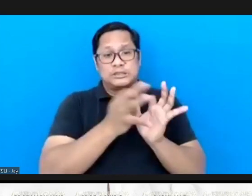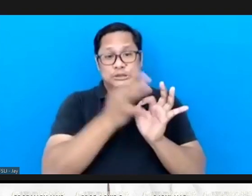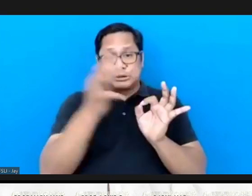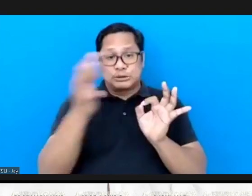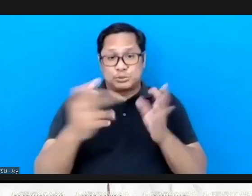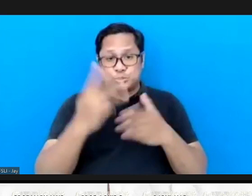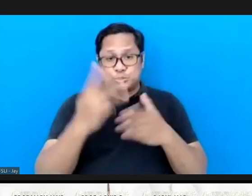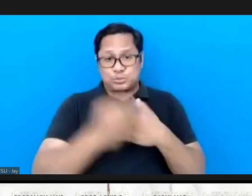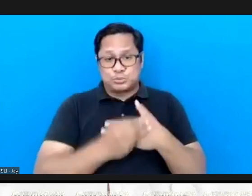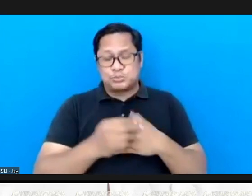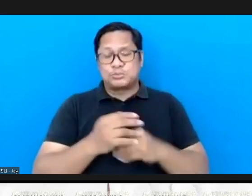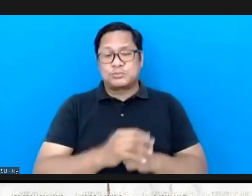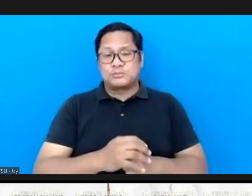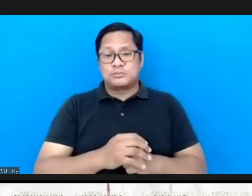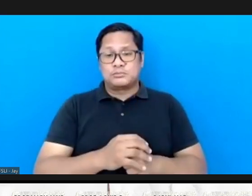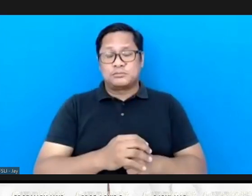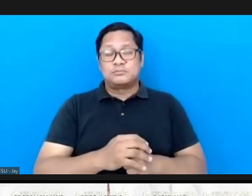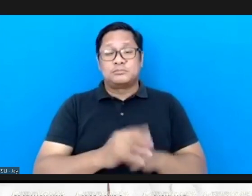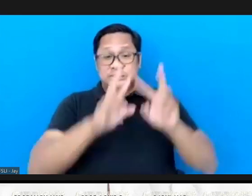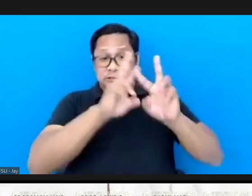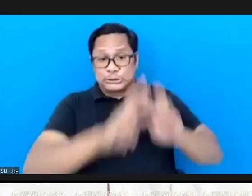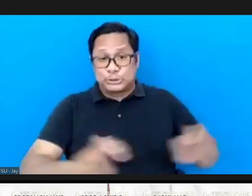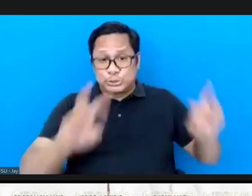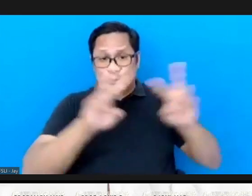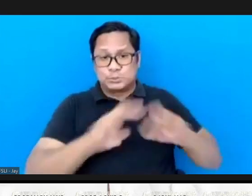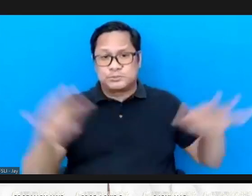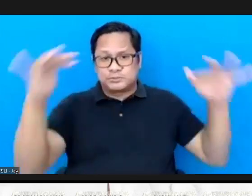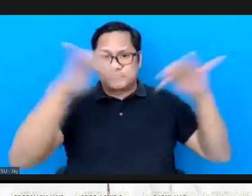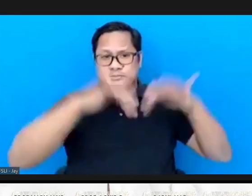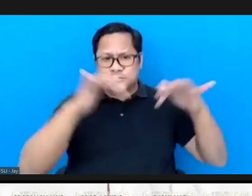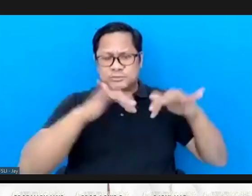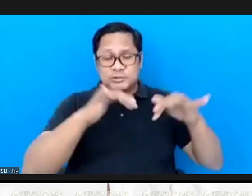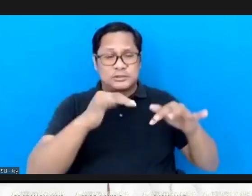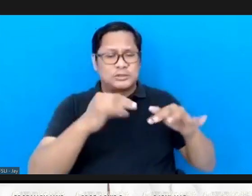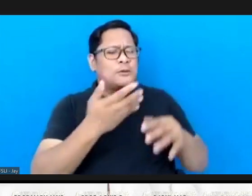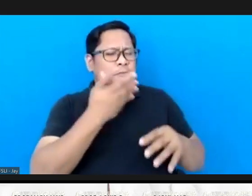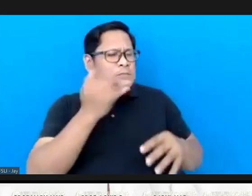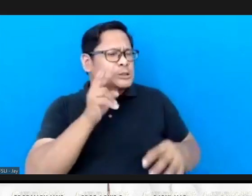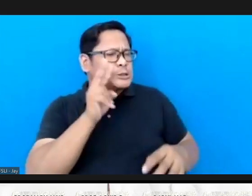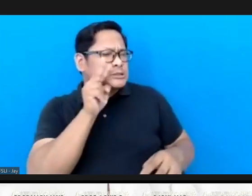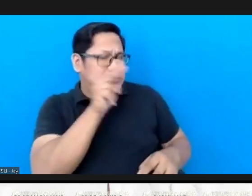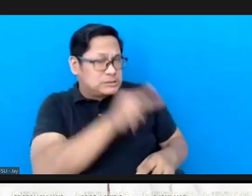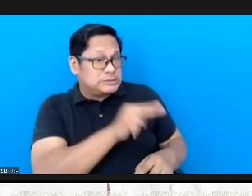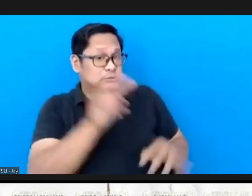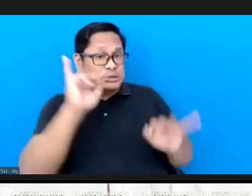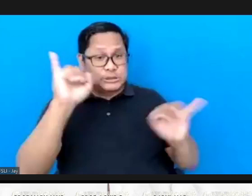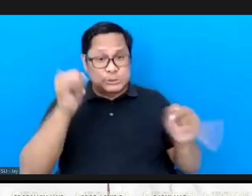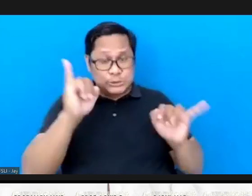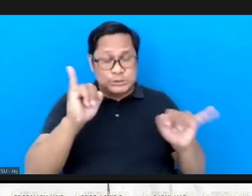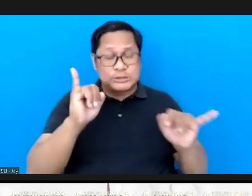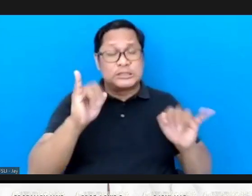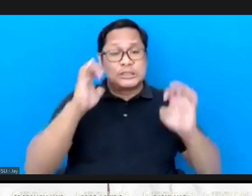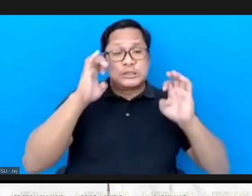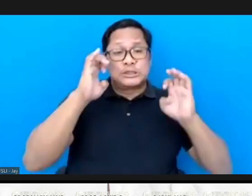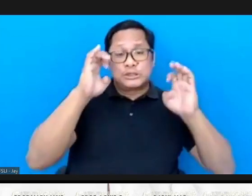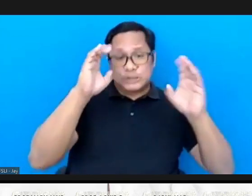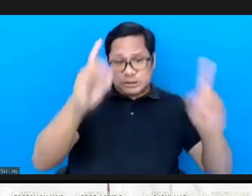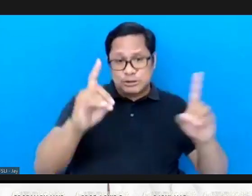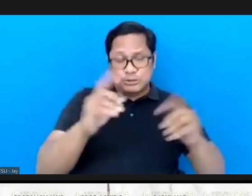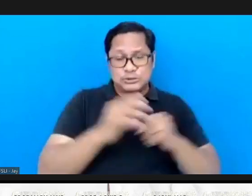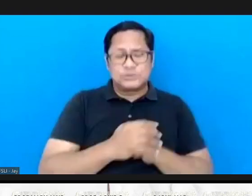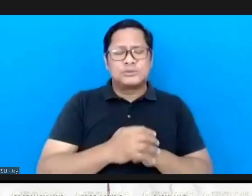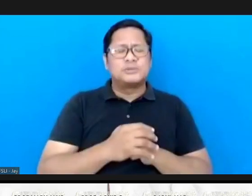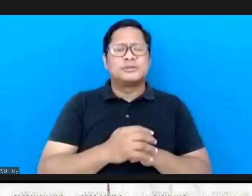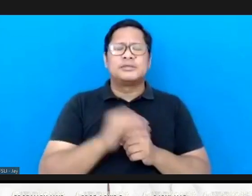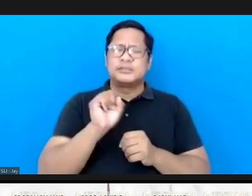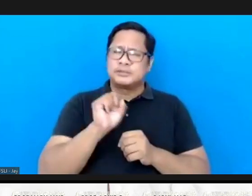programs. This research forum on the DEST review on the Indigenous People's Education will be a